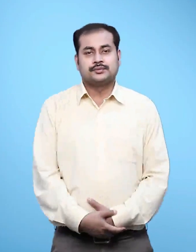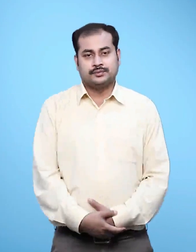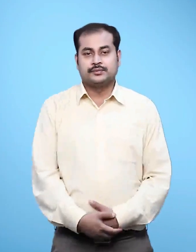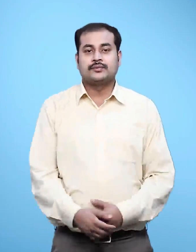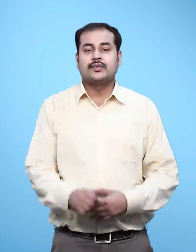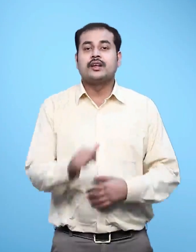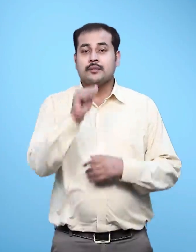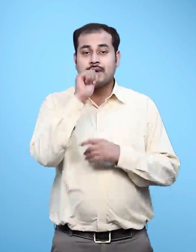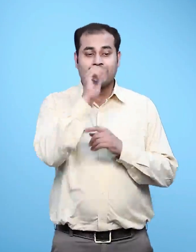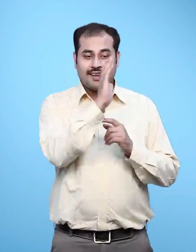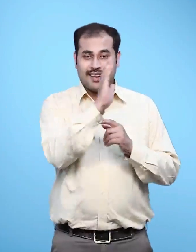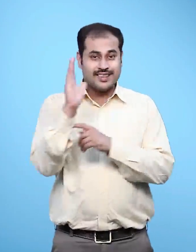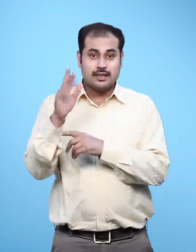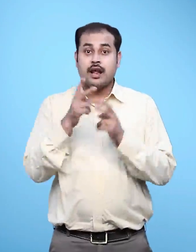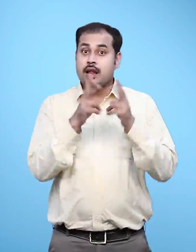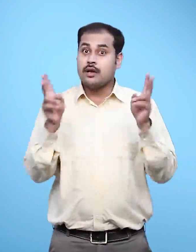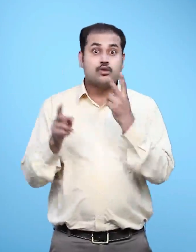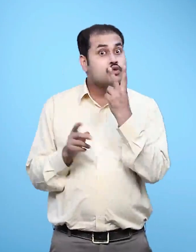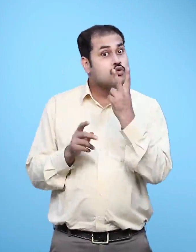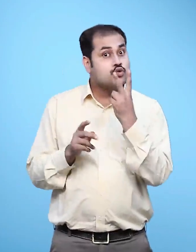They make a bucket full of lemon drink.